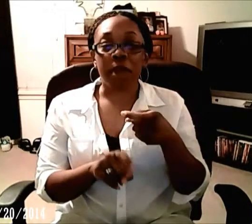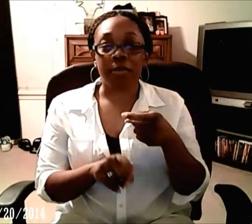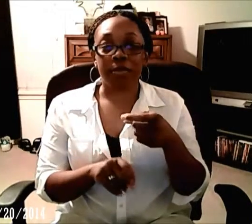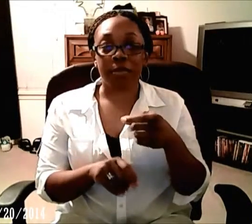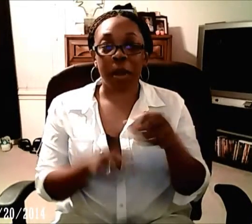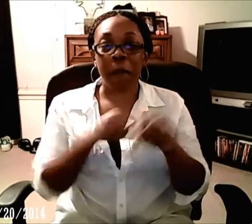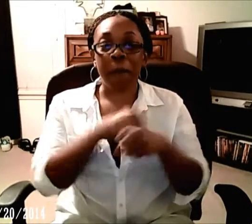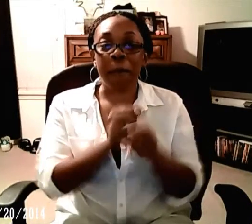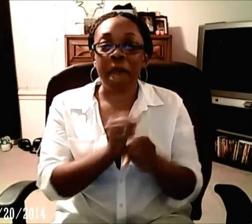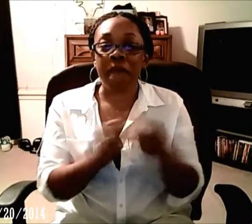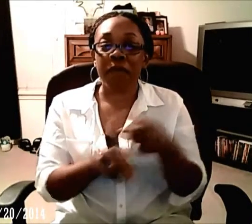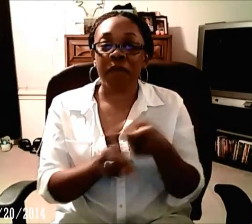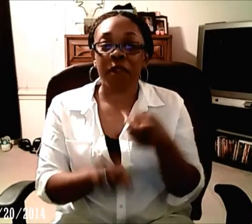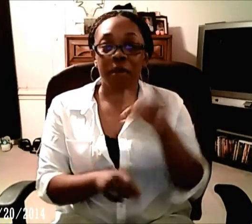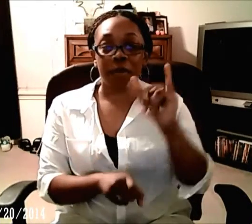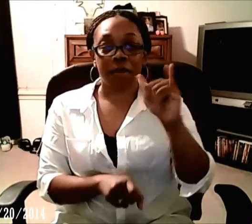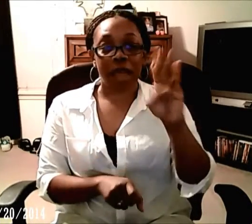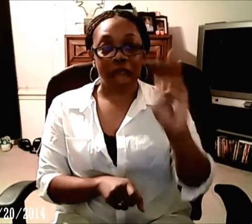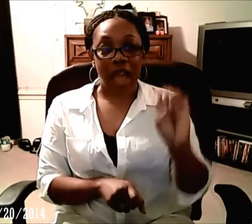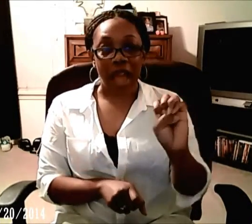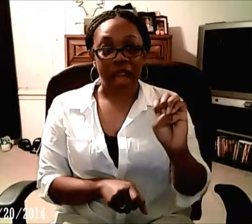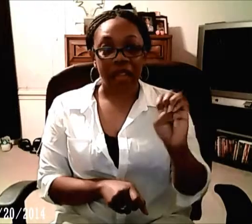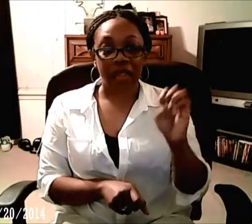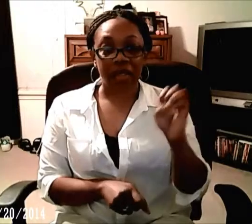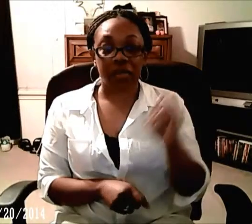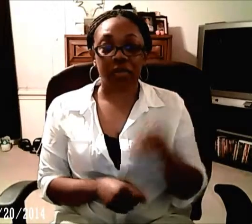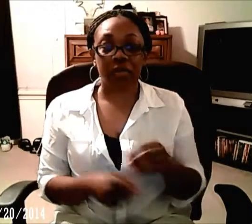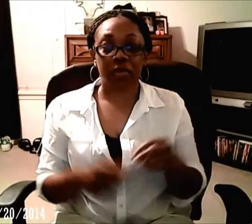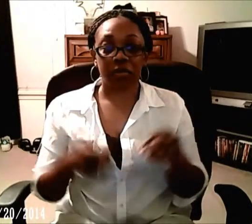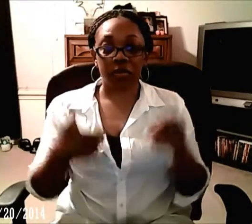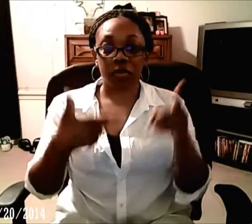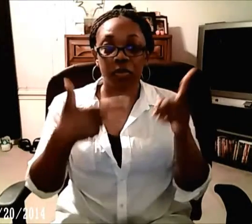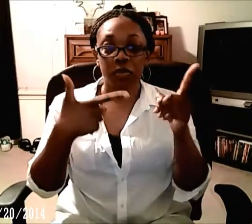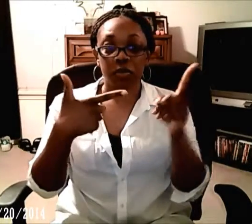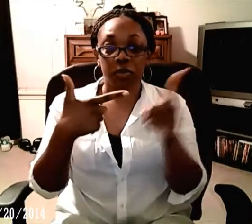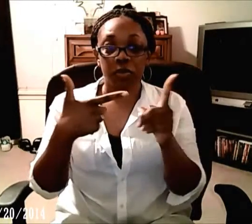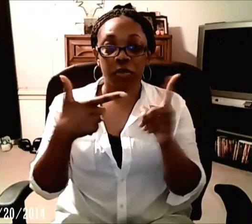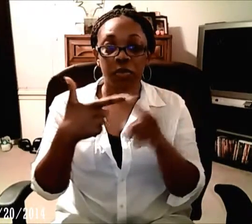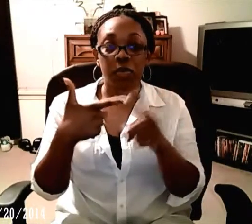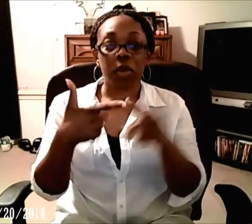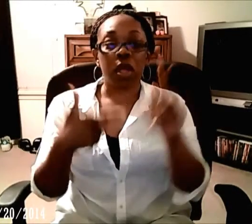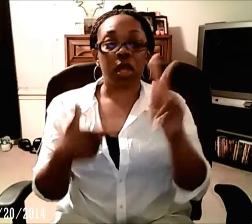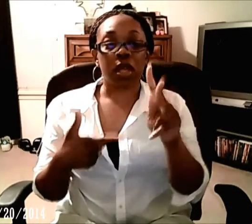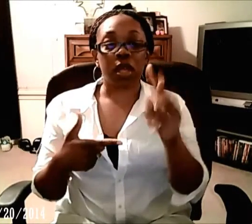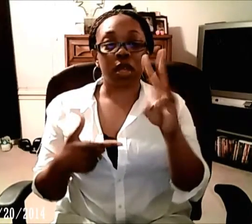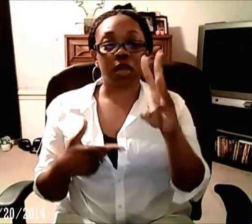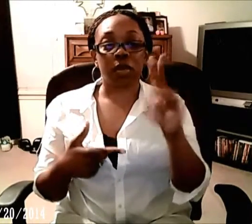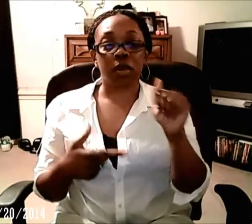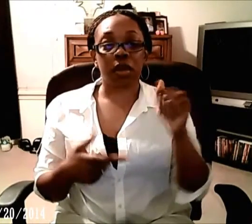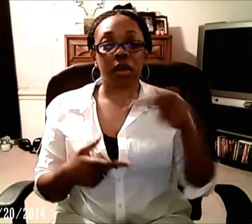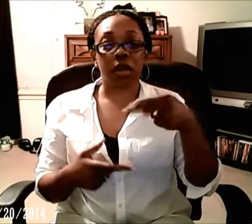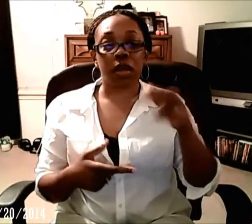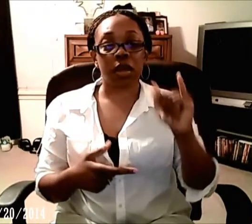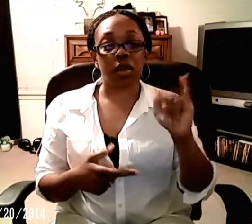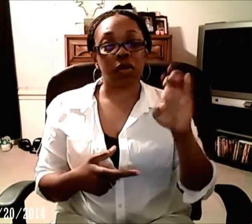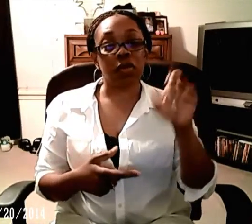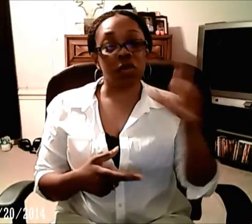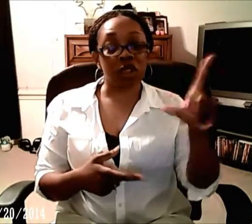shelter. The Kwakiutl are here in the Pacific Northwest. We talked about big